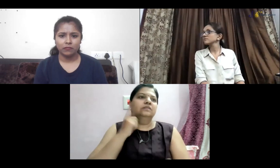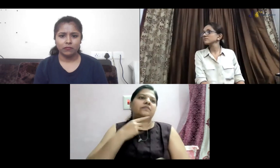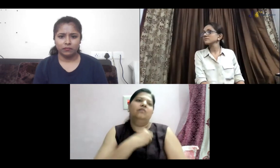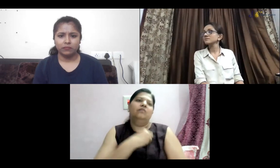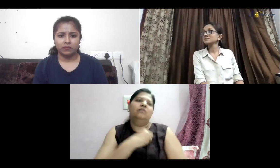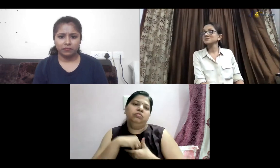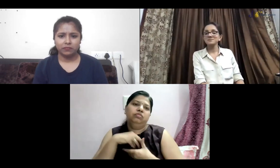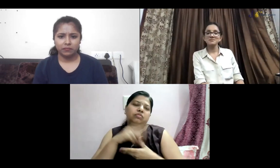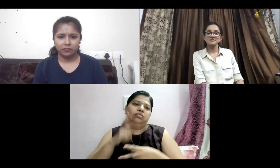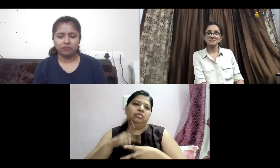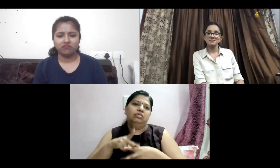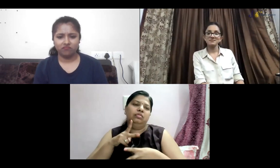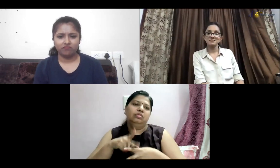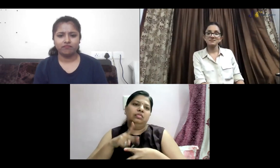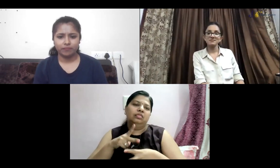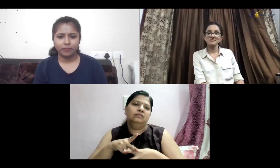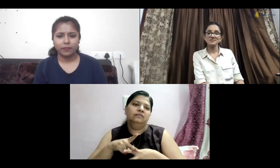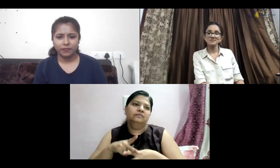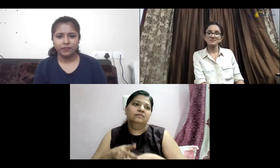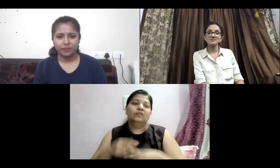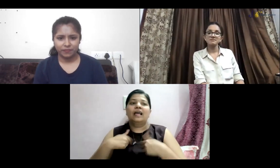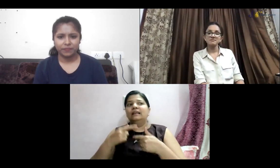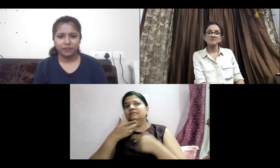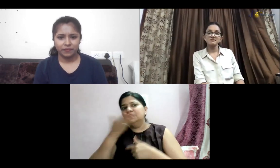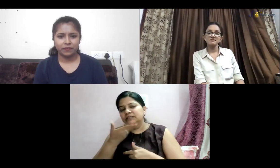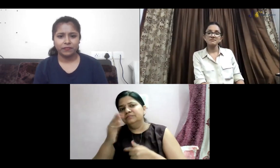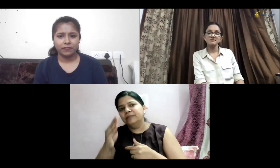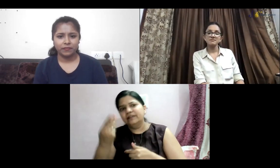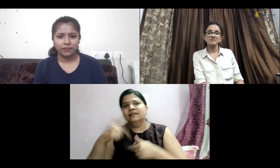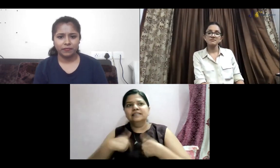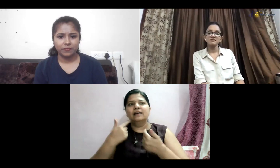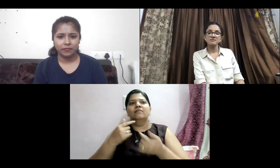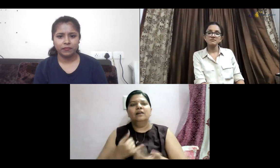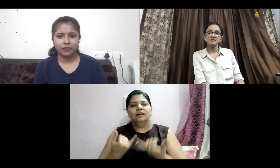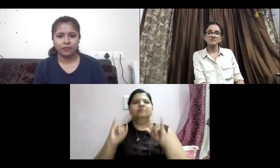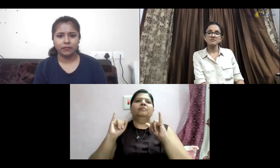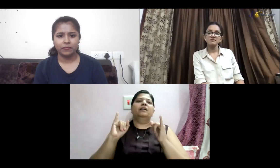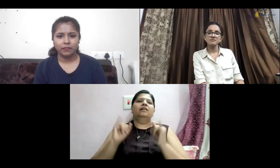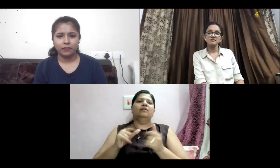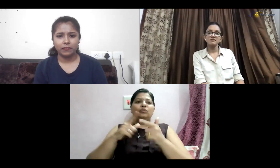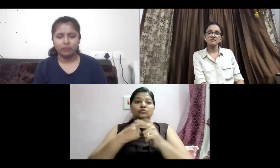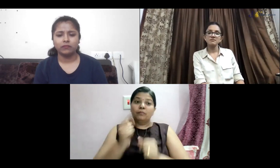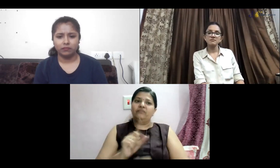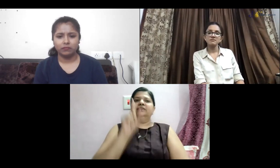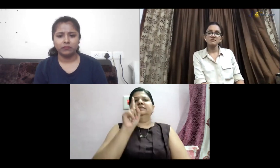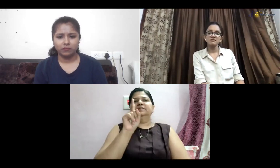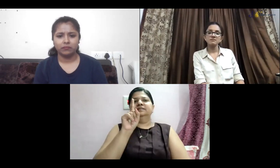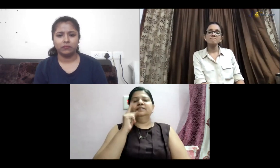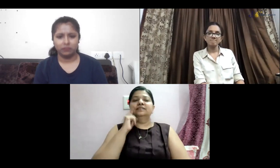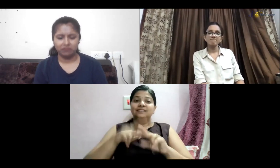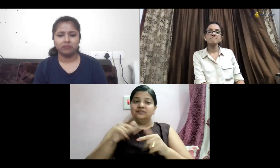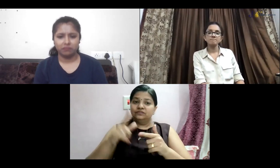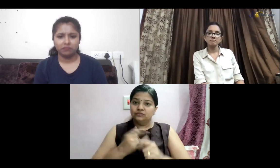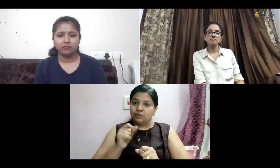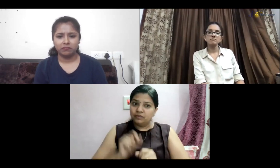divorced, but what they will do, and they feel suffered all the time. They want to